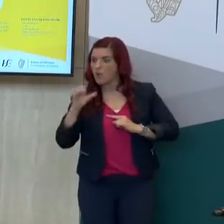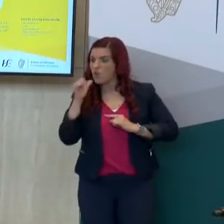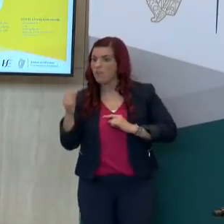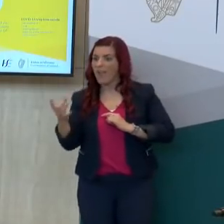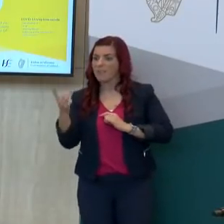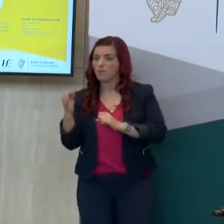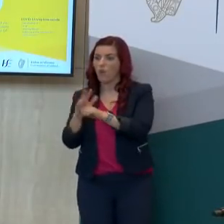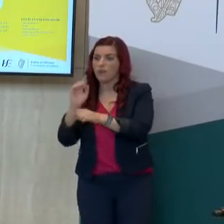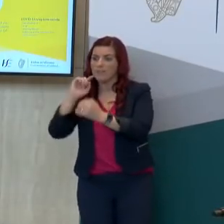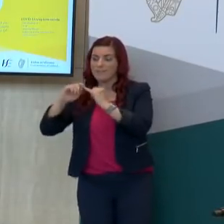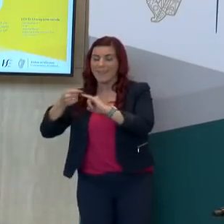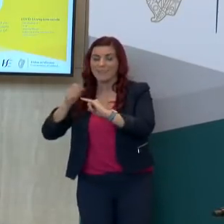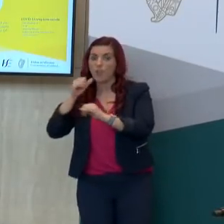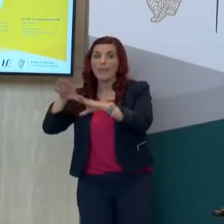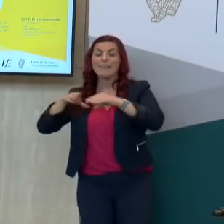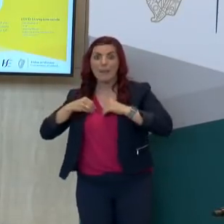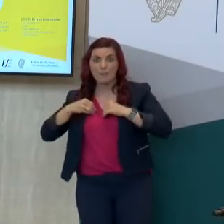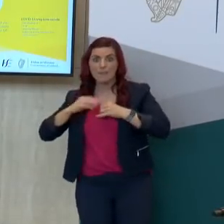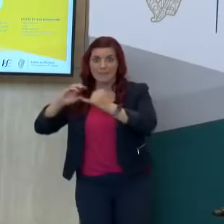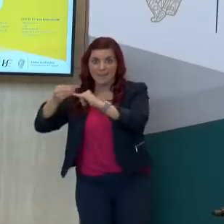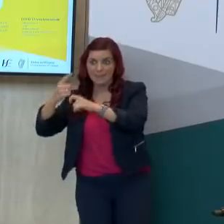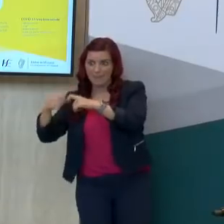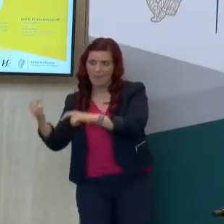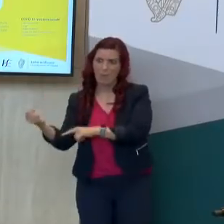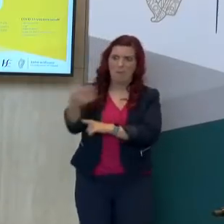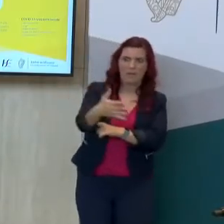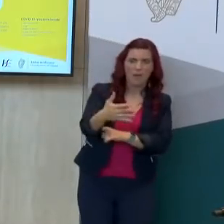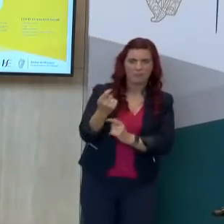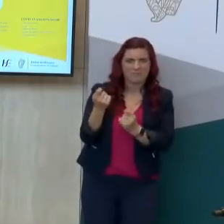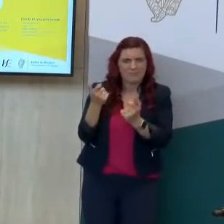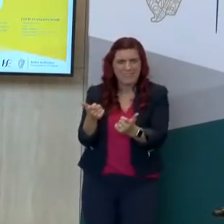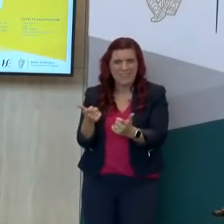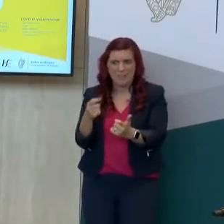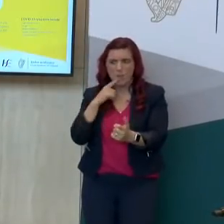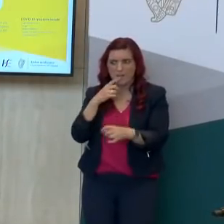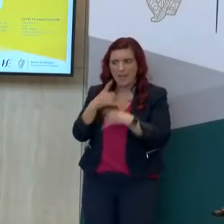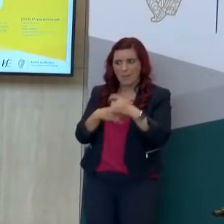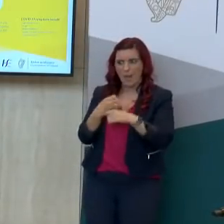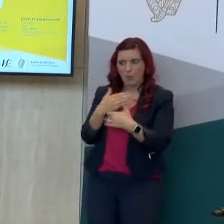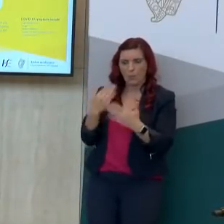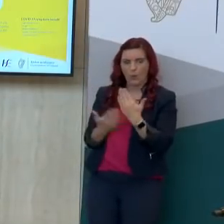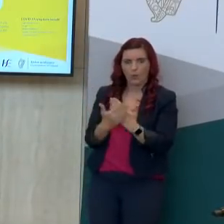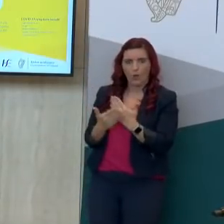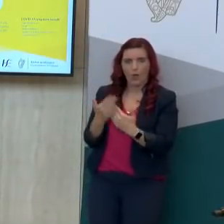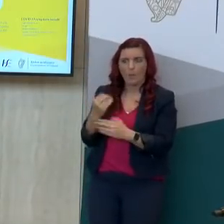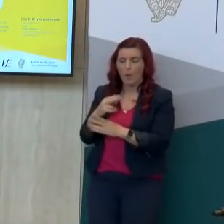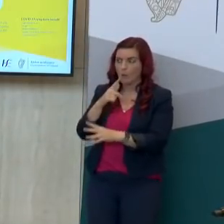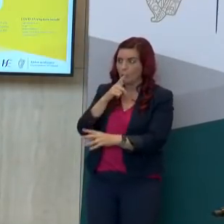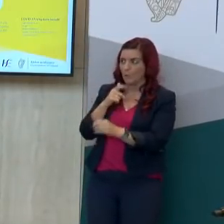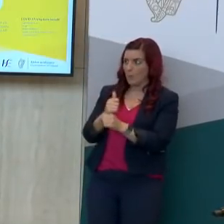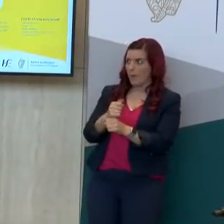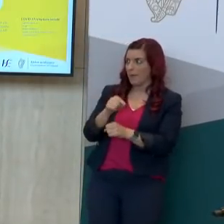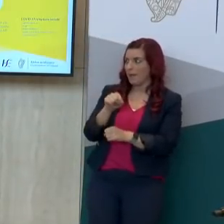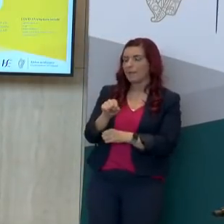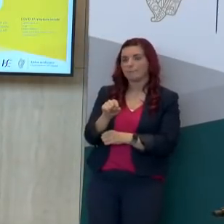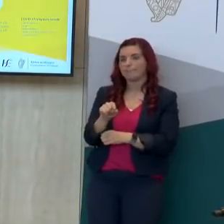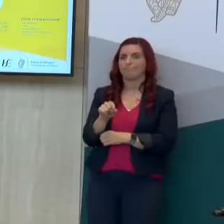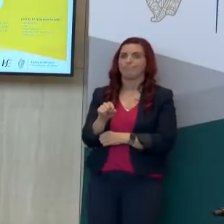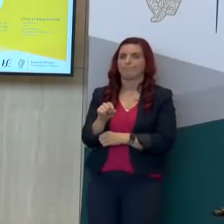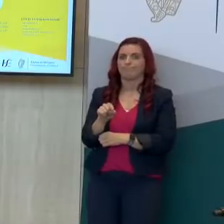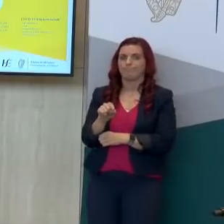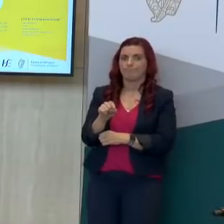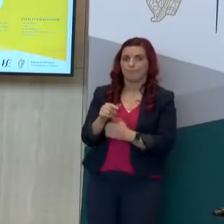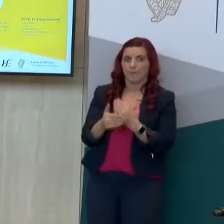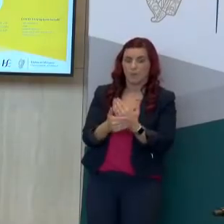contacts are greater for younger people, upwards of in a very young age group, not just the average of 5, but pushing 8 or 9 in some